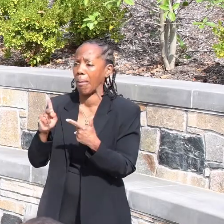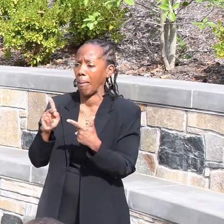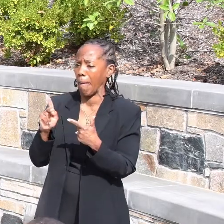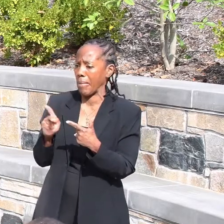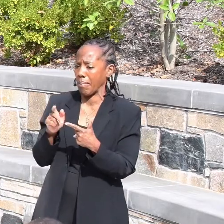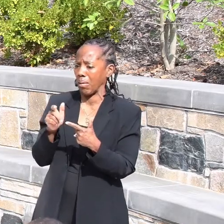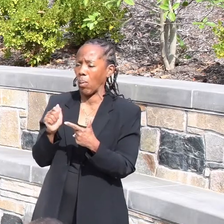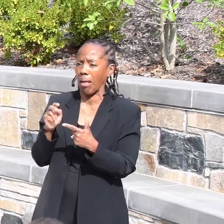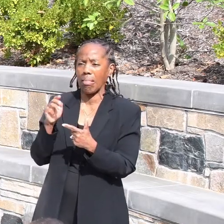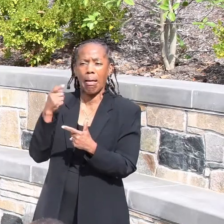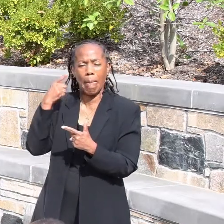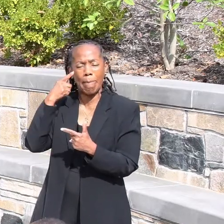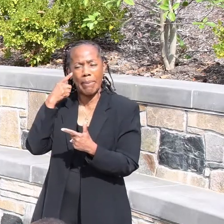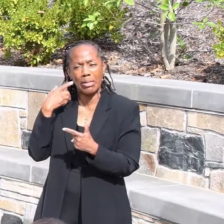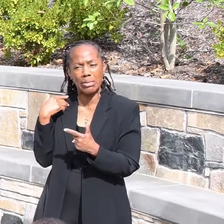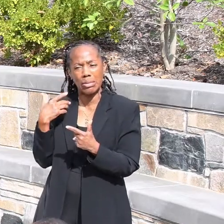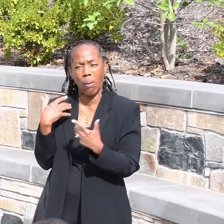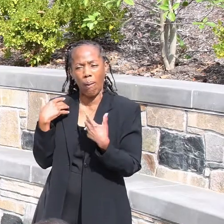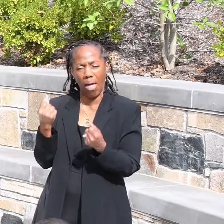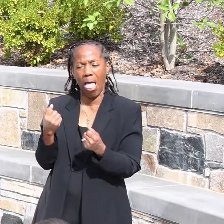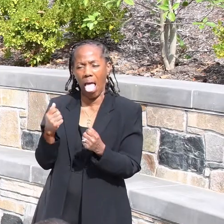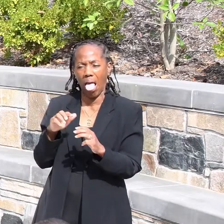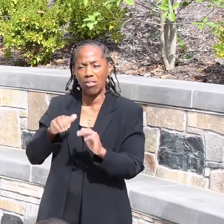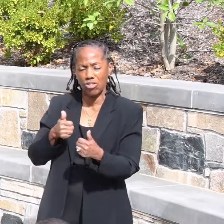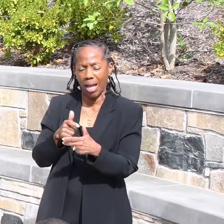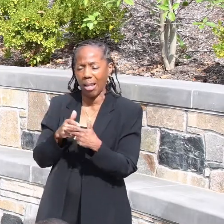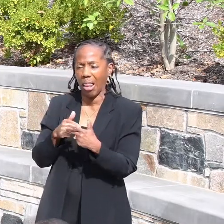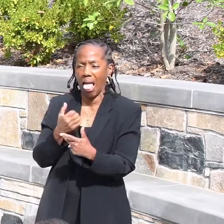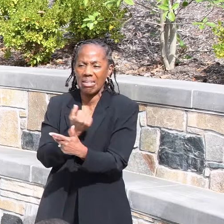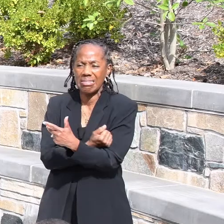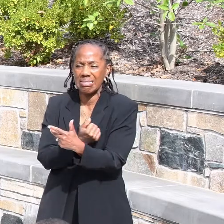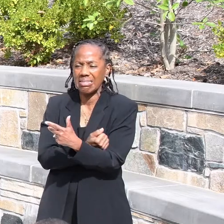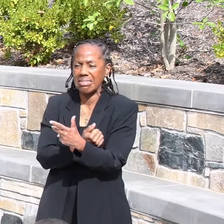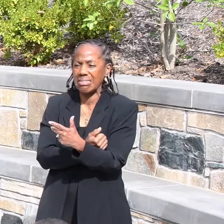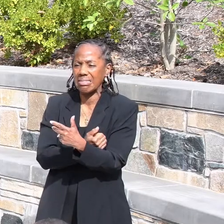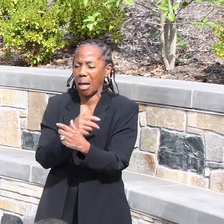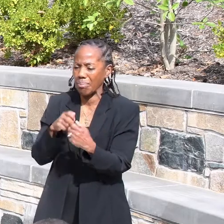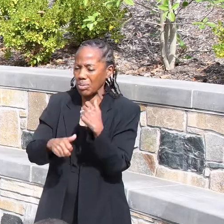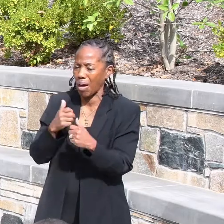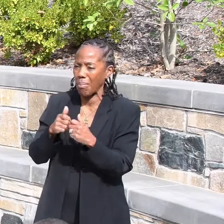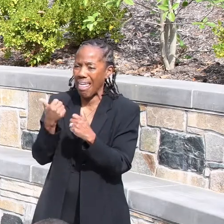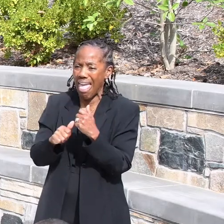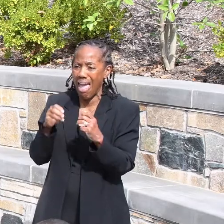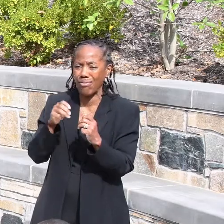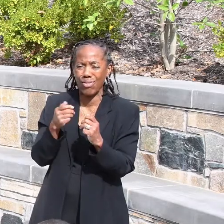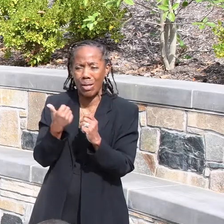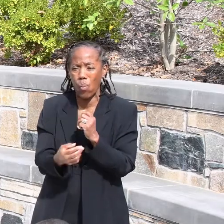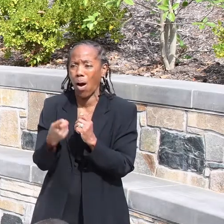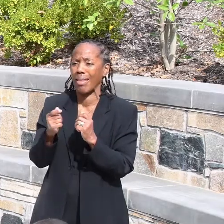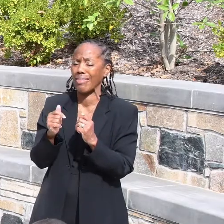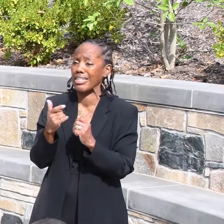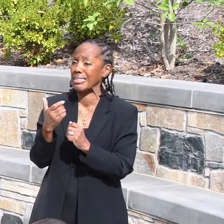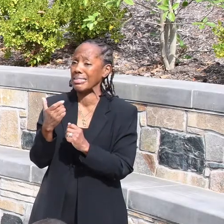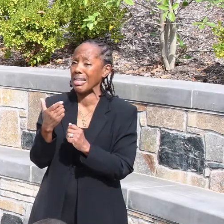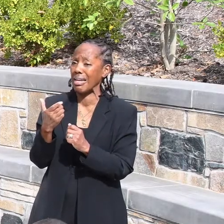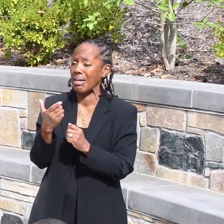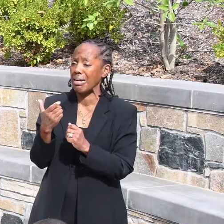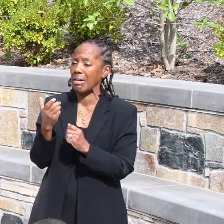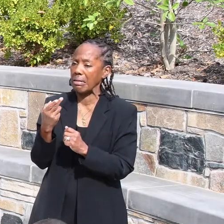who have mental health challenges, substance use disorder, and every member of our community. And Senator